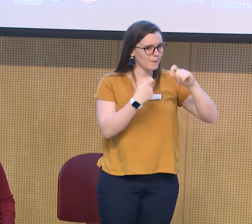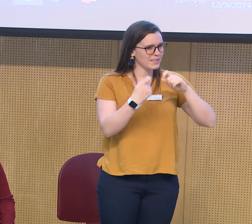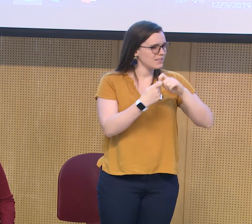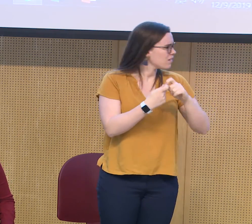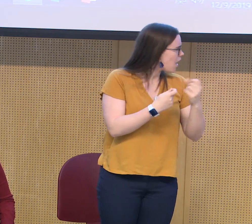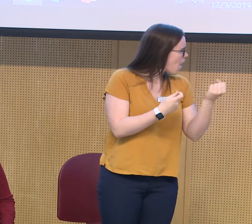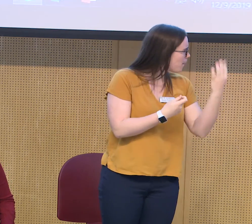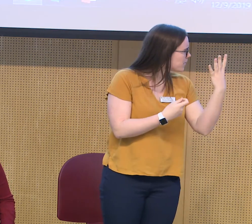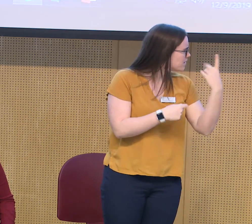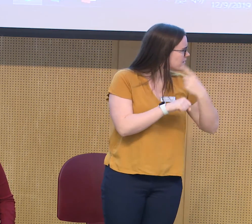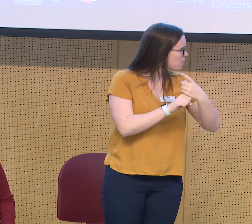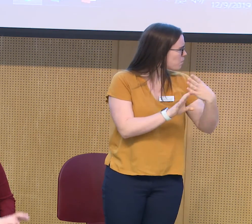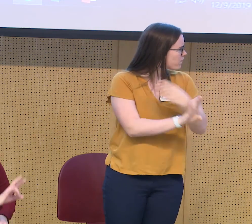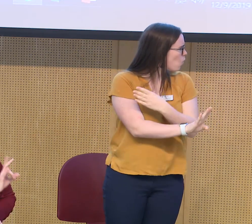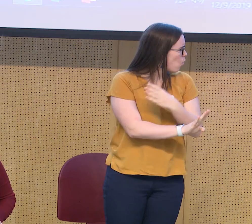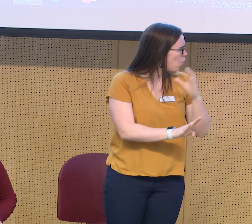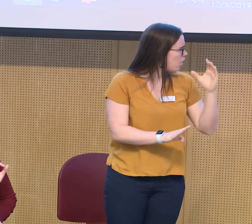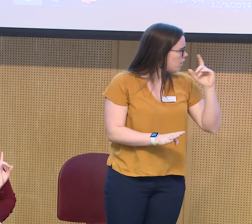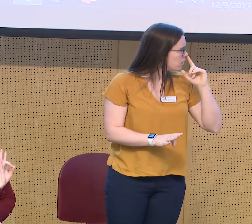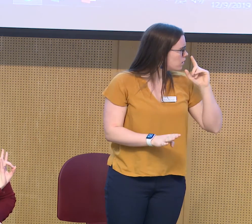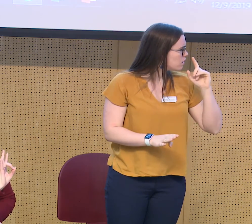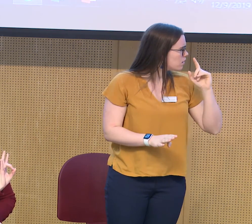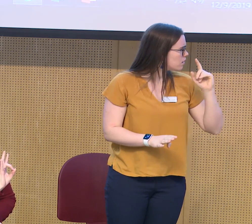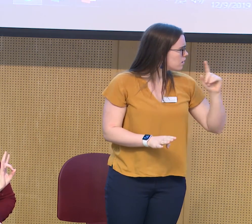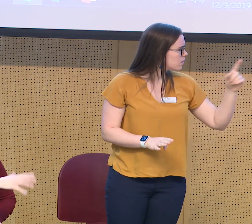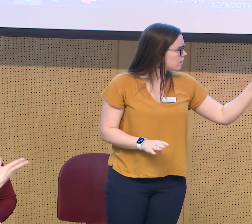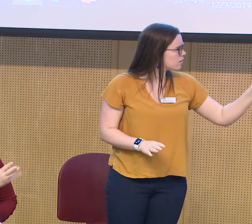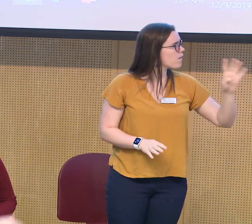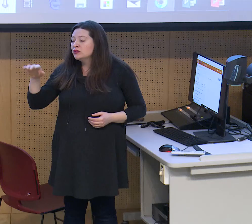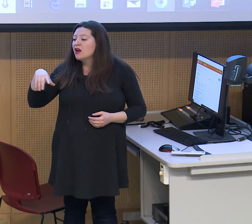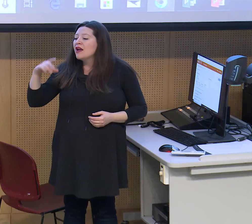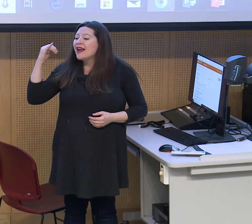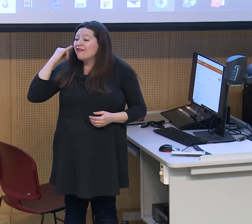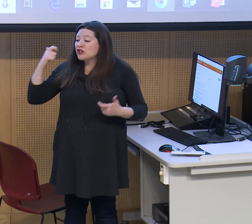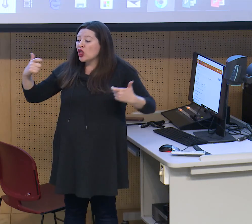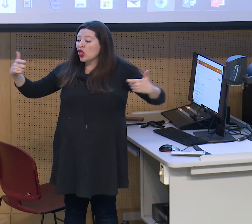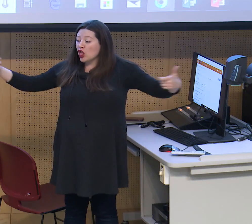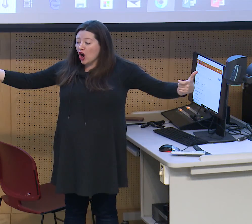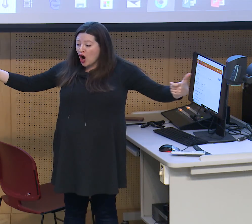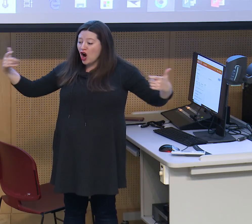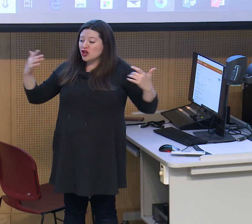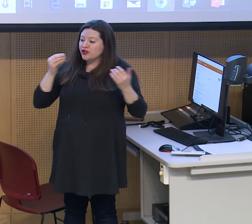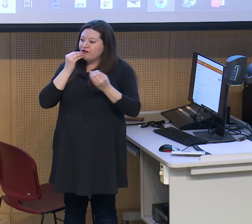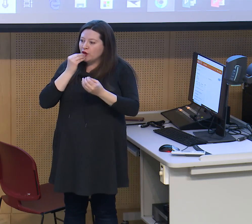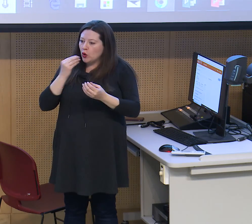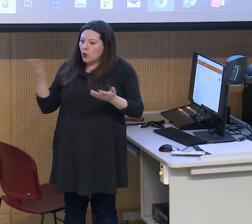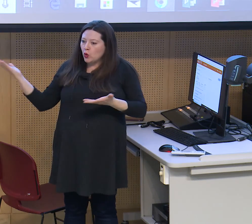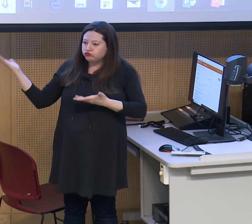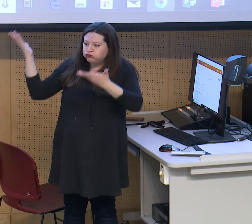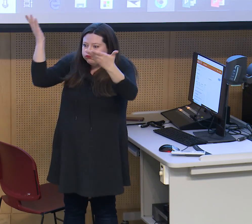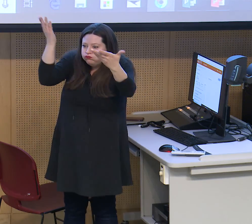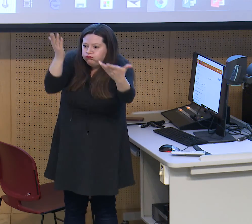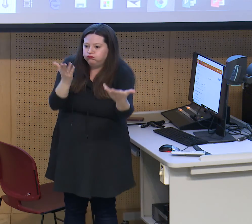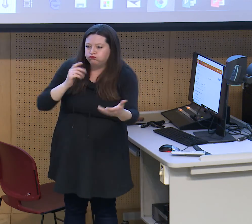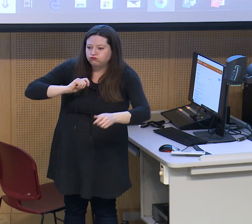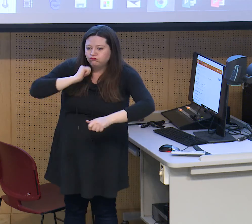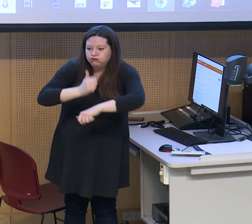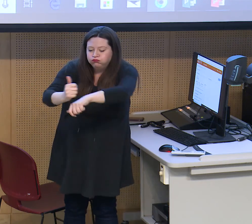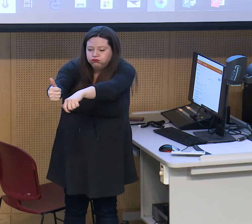have specific, how many days prior to the event? It's 48 hours prior to the event. If it's a large food setup,